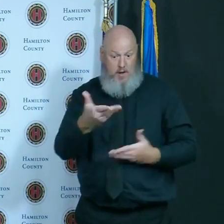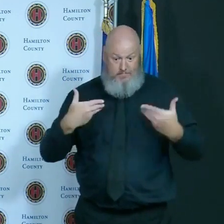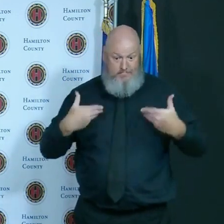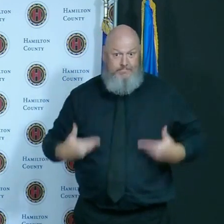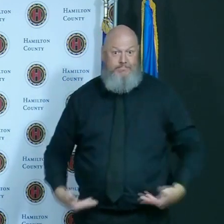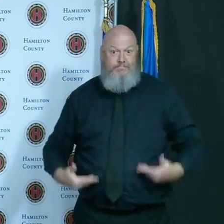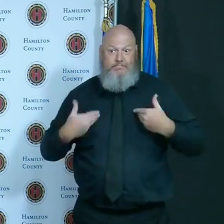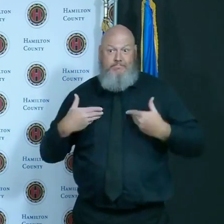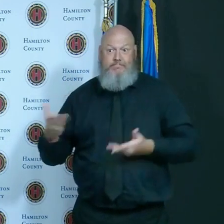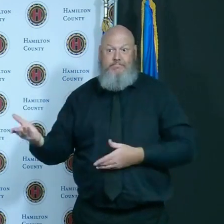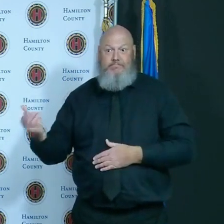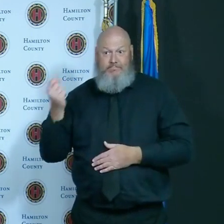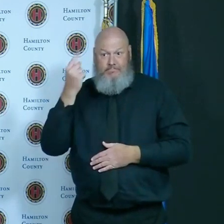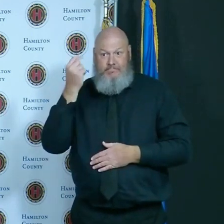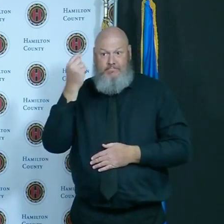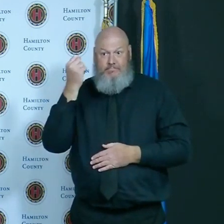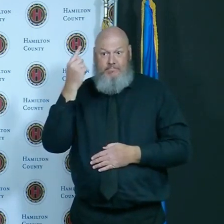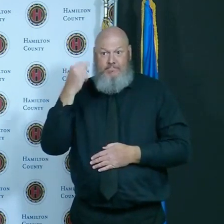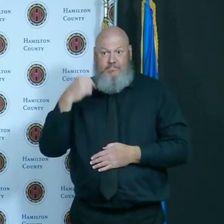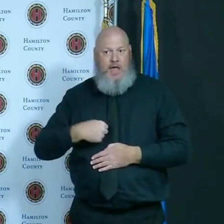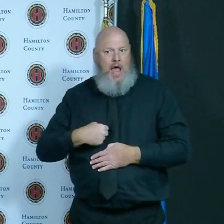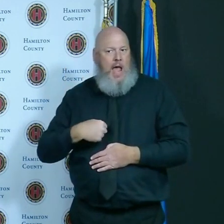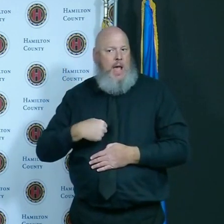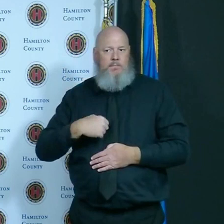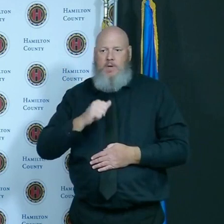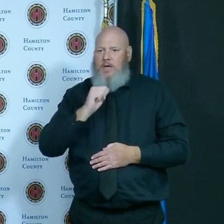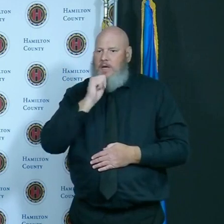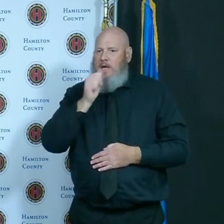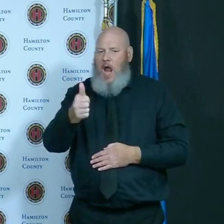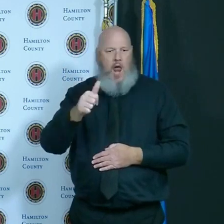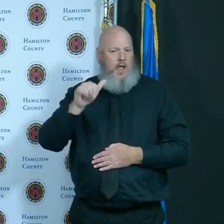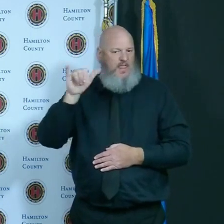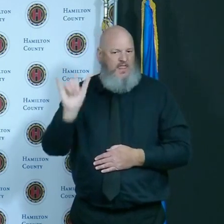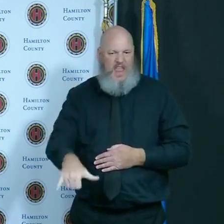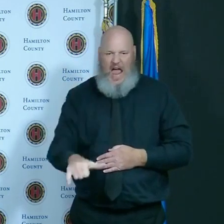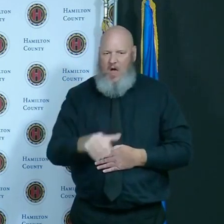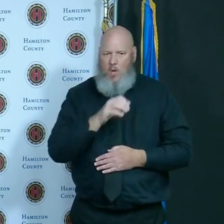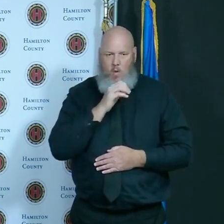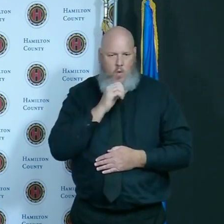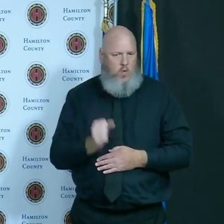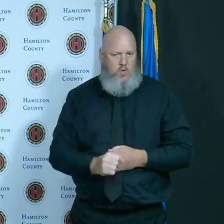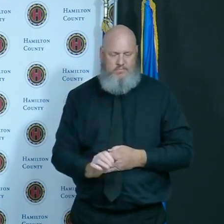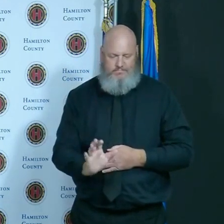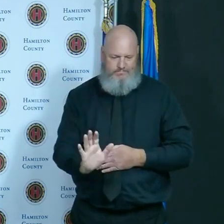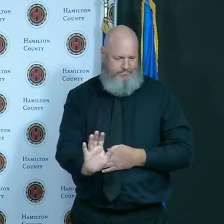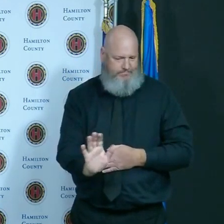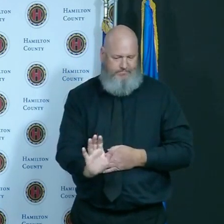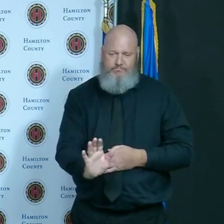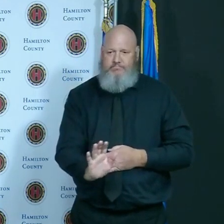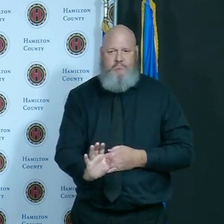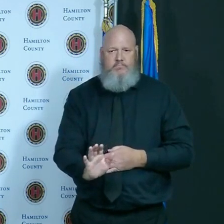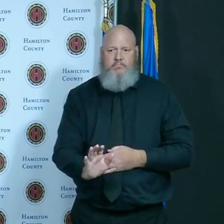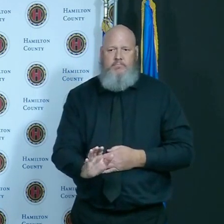My parents were born in the South during Jim Crow, which were a collection of state and local statutes that legalized